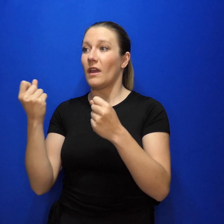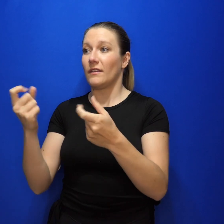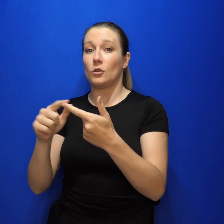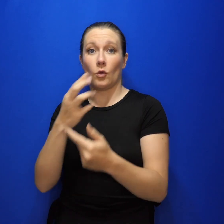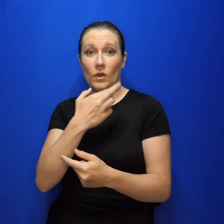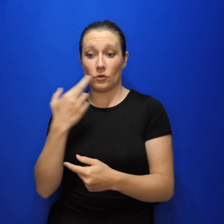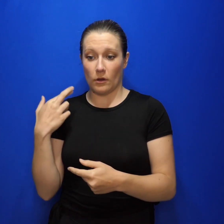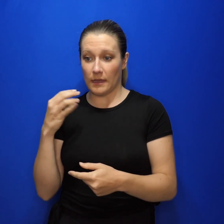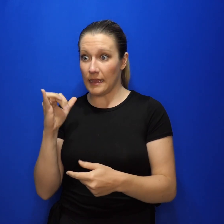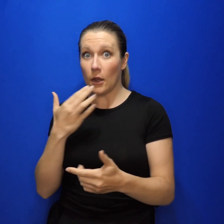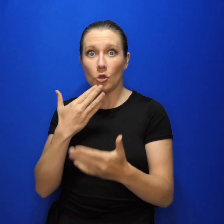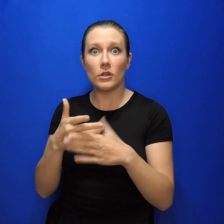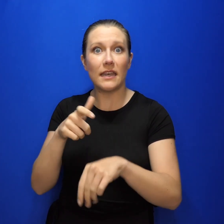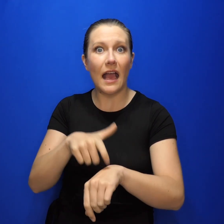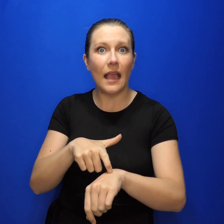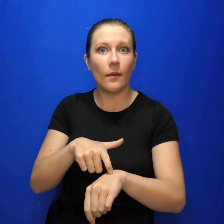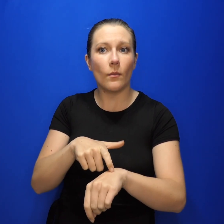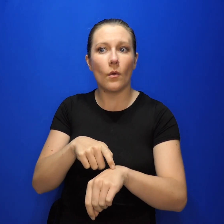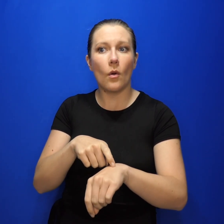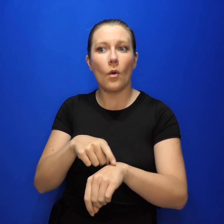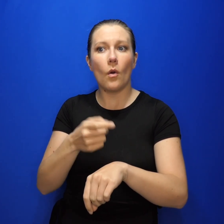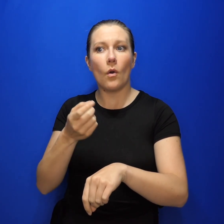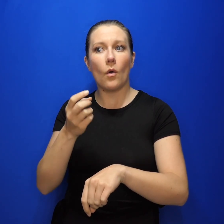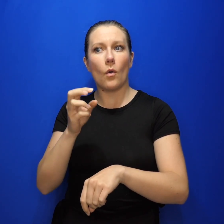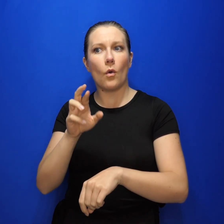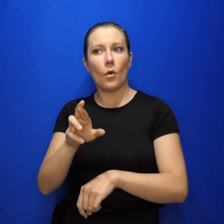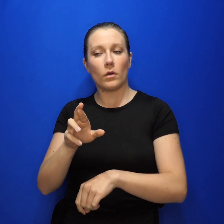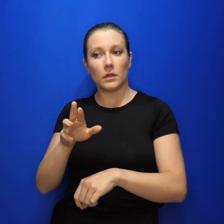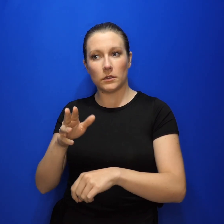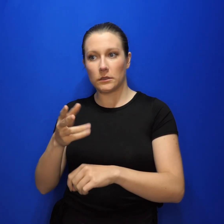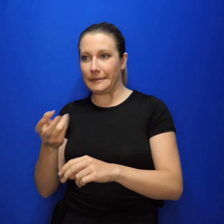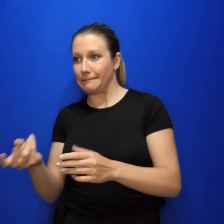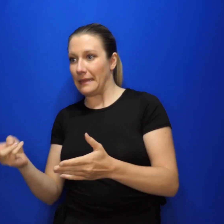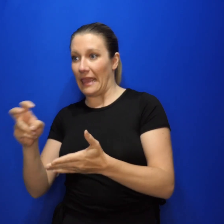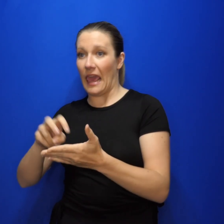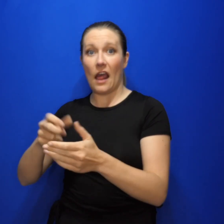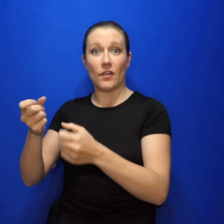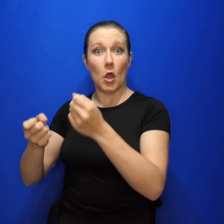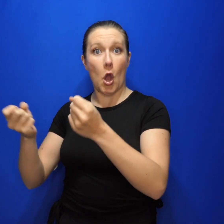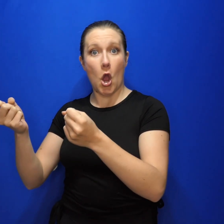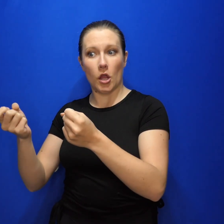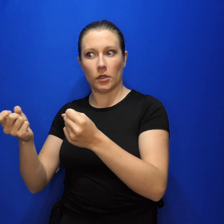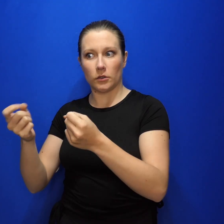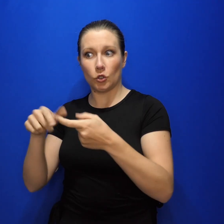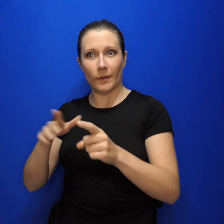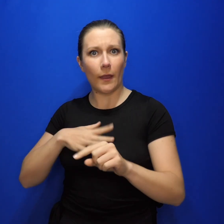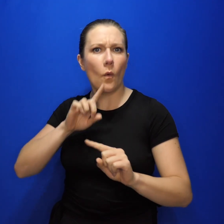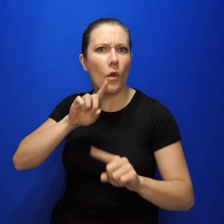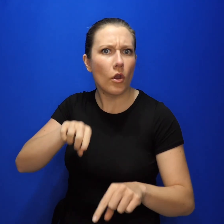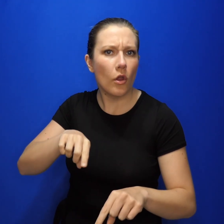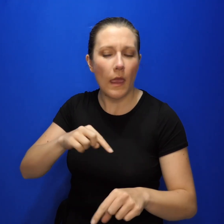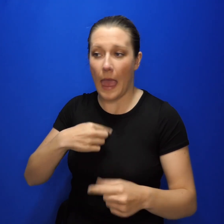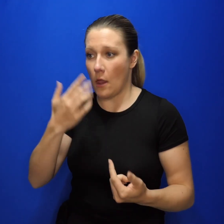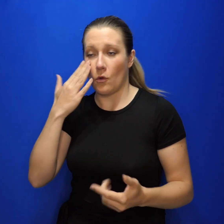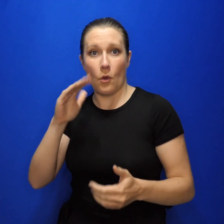restaurant, is that the time? Or is it when I get out of the car at the restaurant? Or is it when I order, because I don't know how long it's going to take for the food to